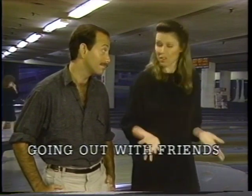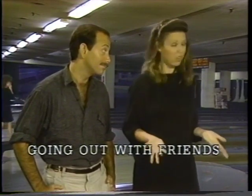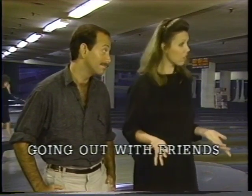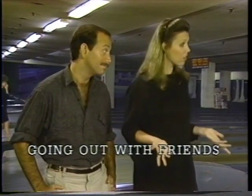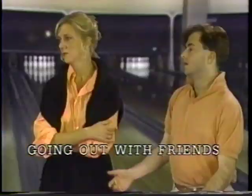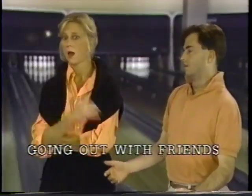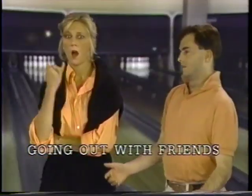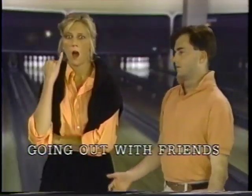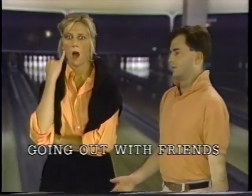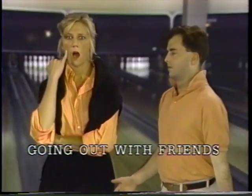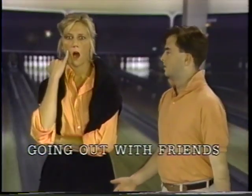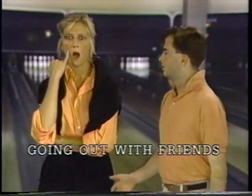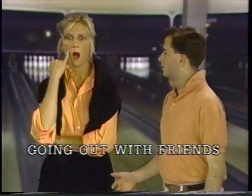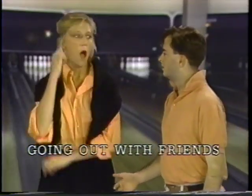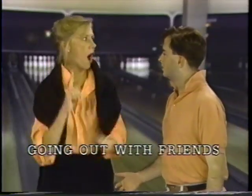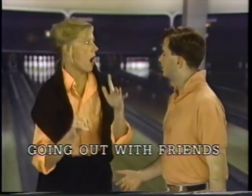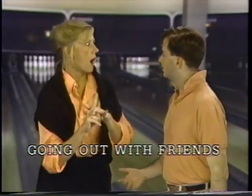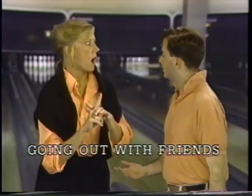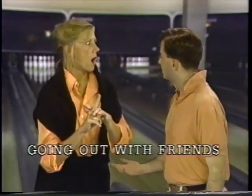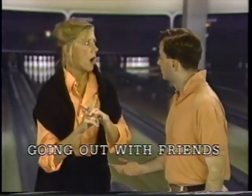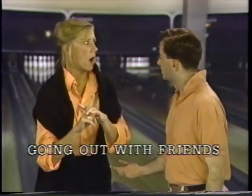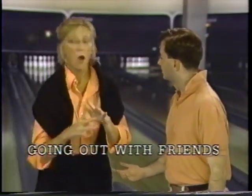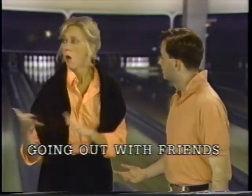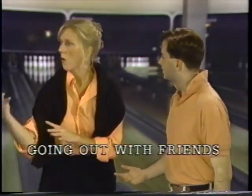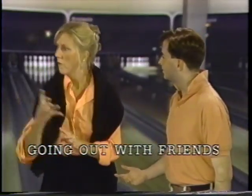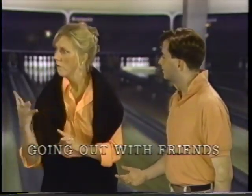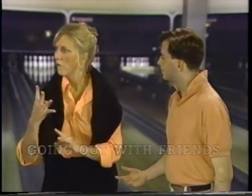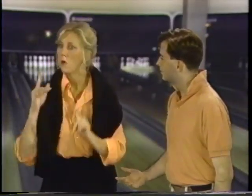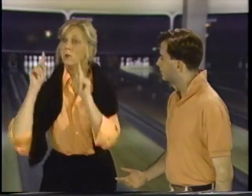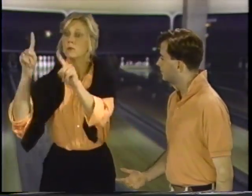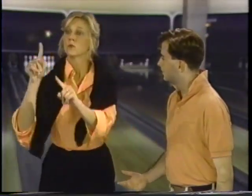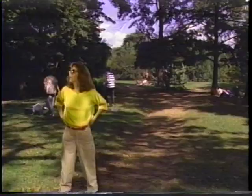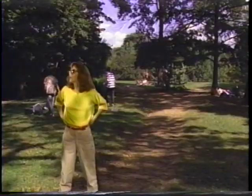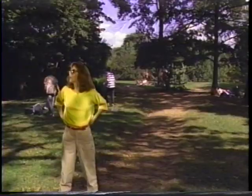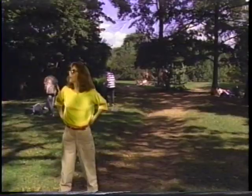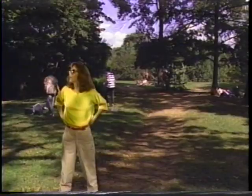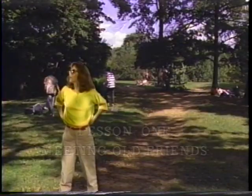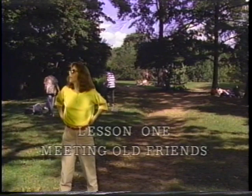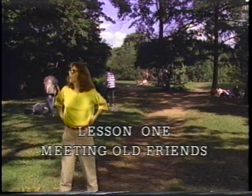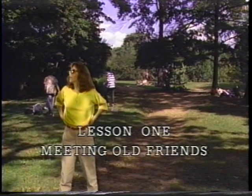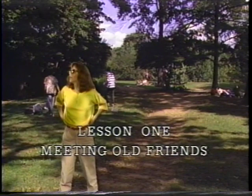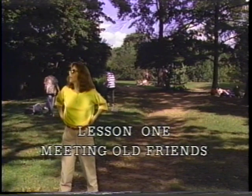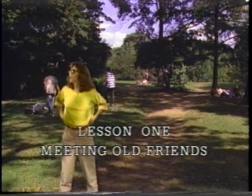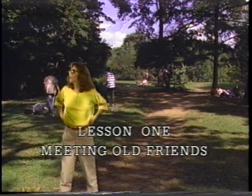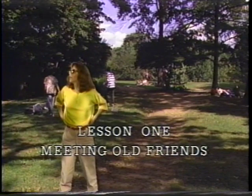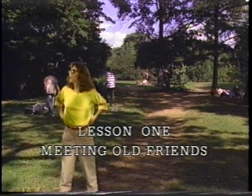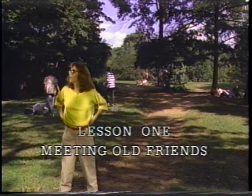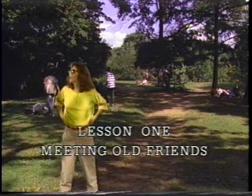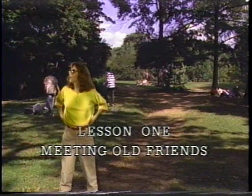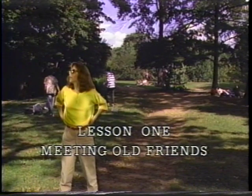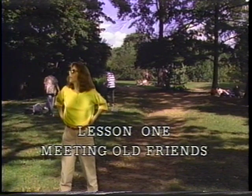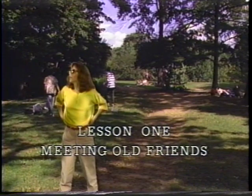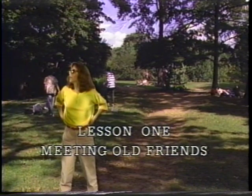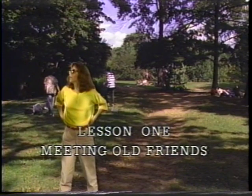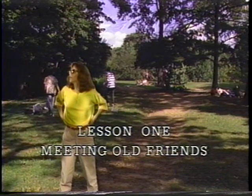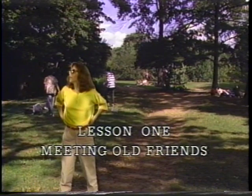sign. These movements help convey the meaning of what you are saying. Now watch this dramatized scene as two